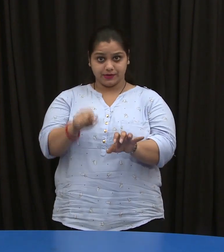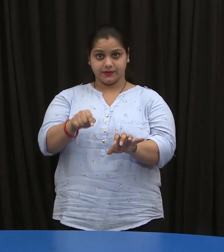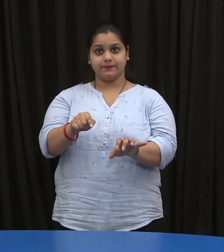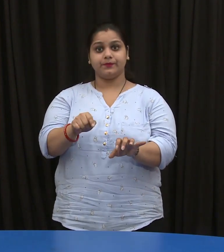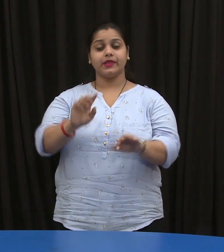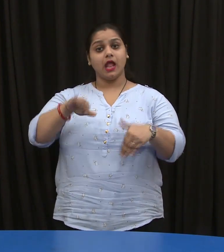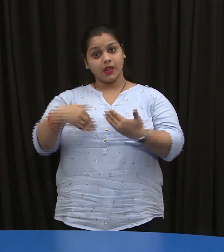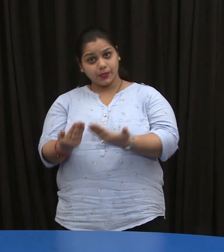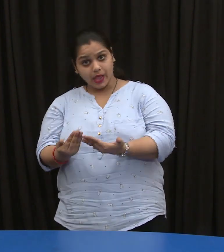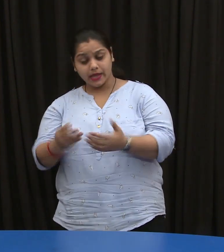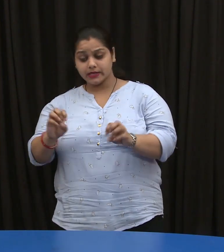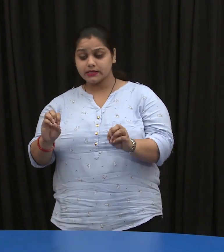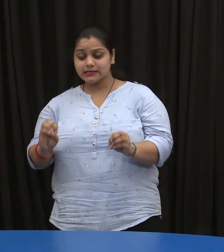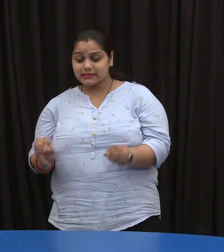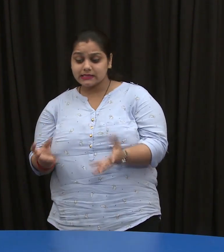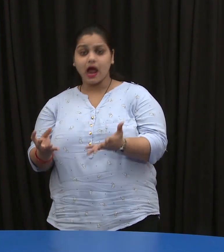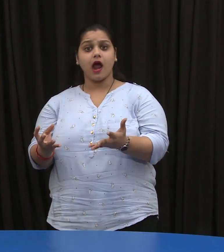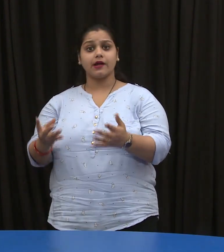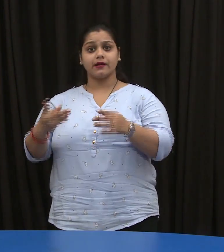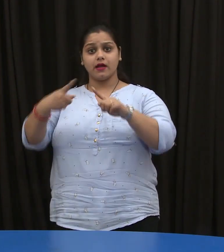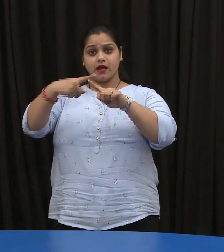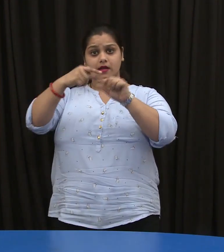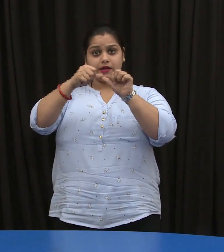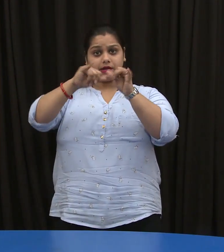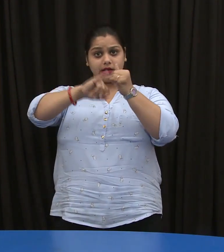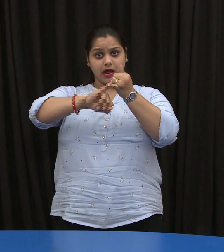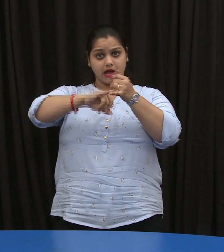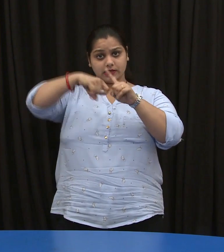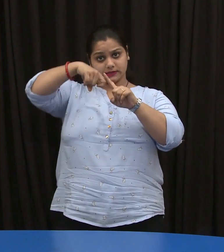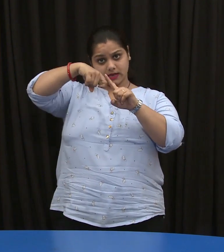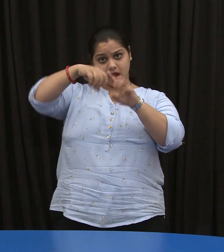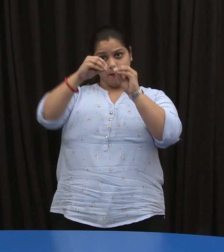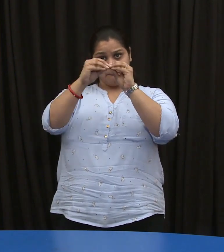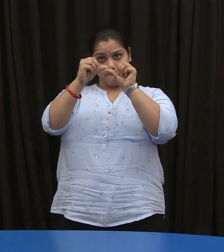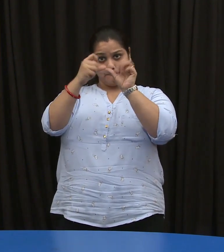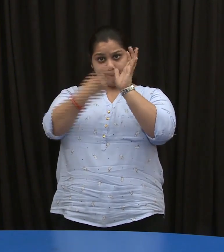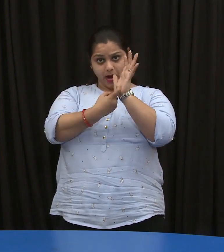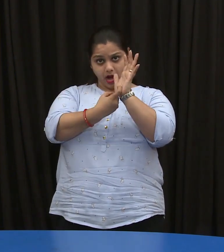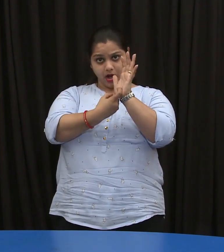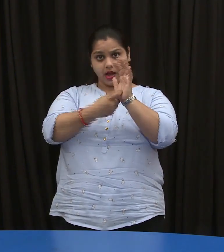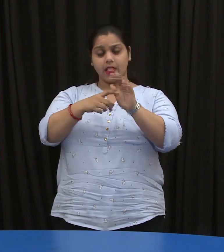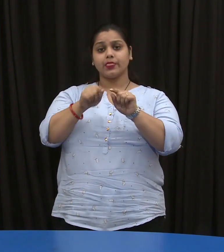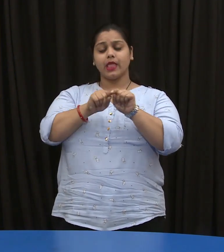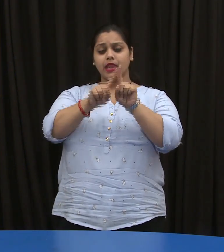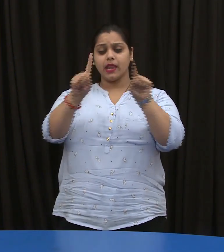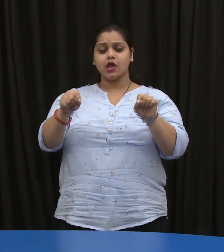then start and taskbar appears on the bottom of the screen,